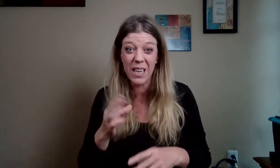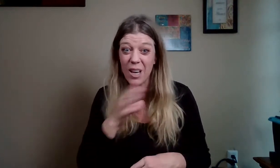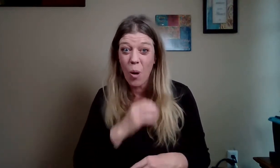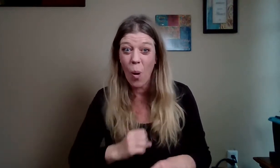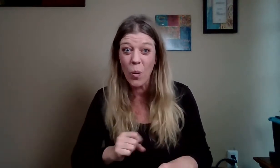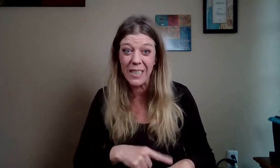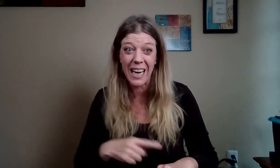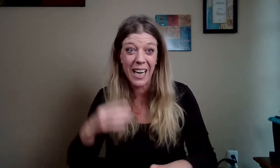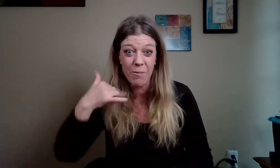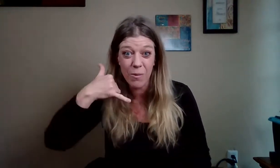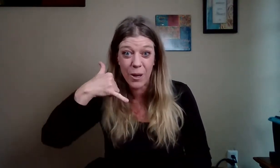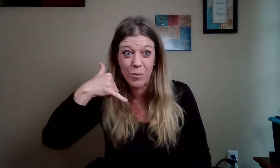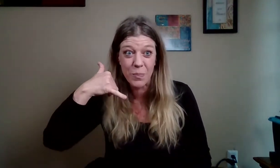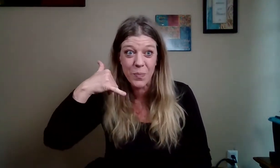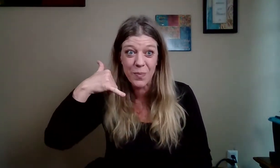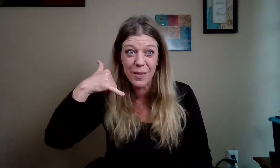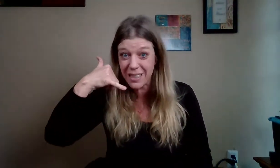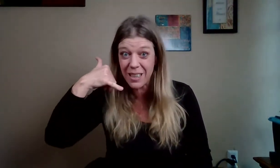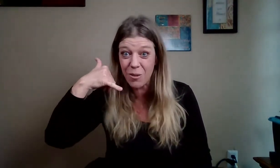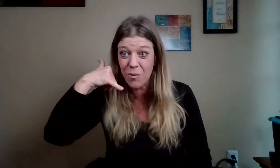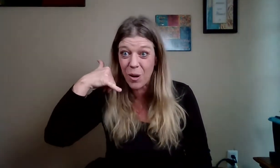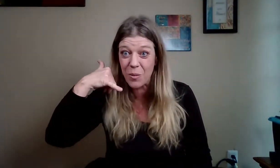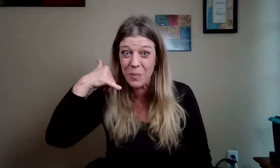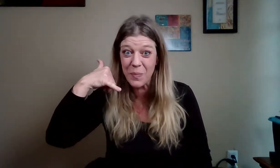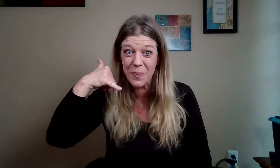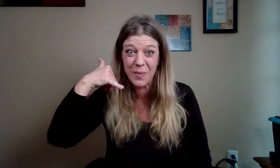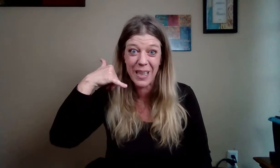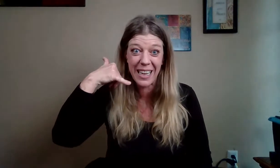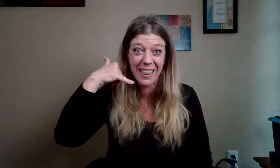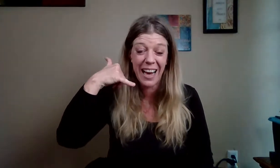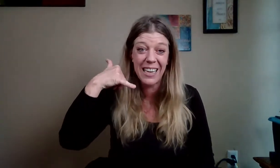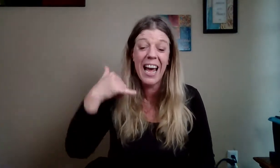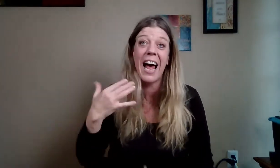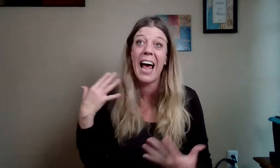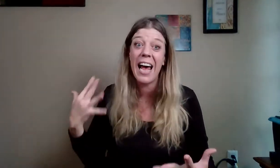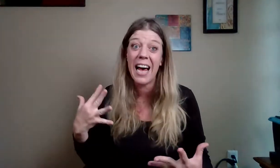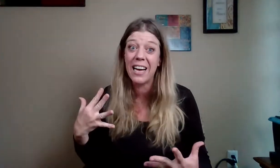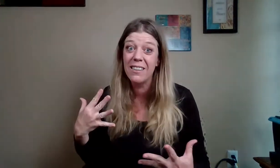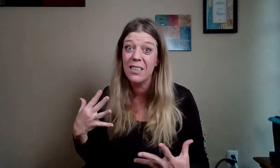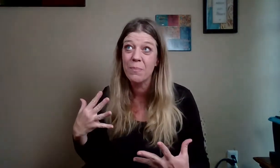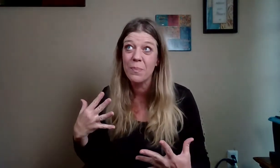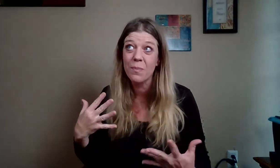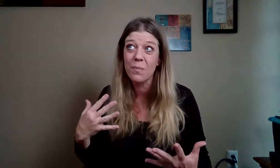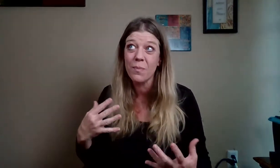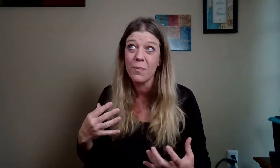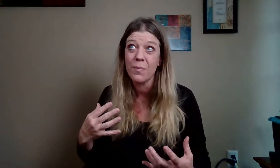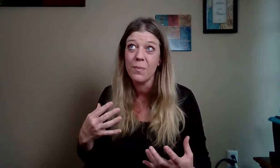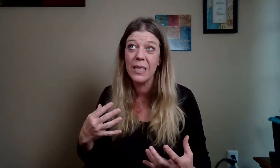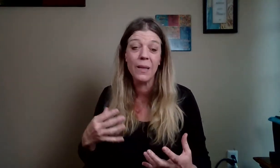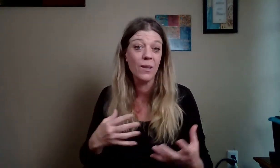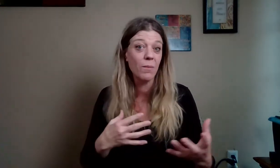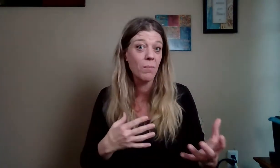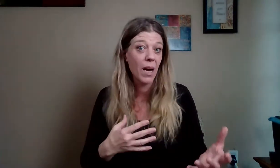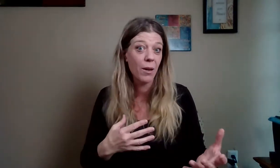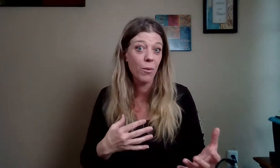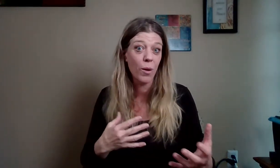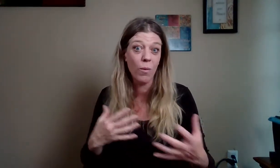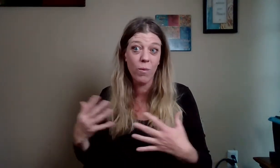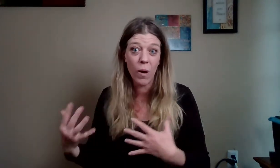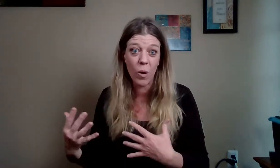the old time phone. So phone like that. And there's